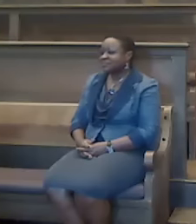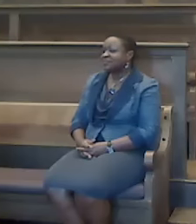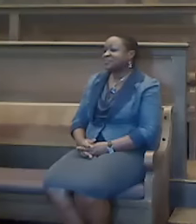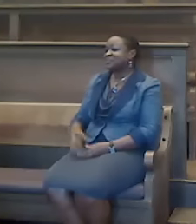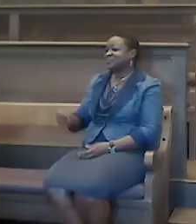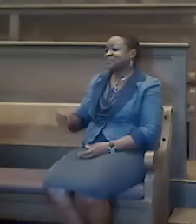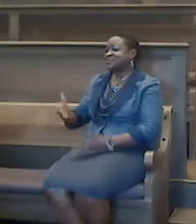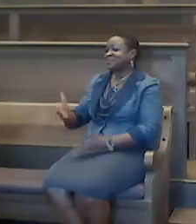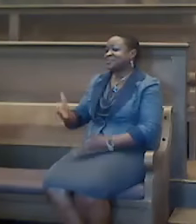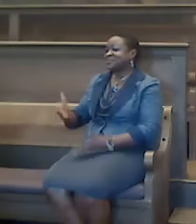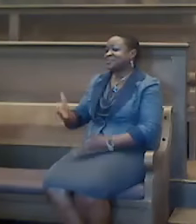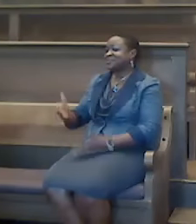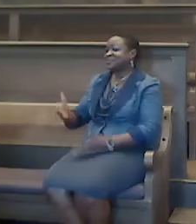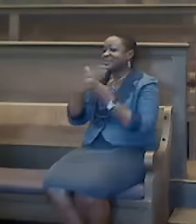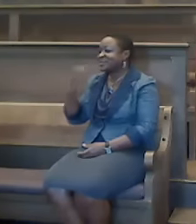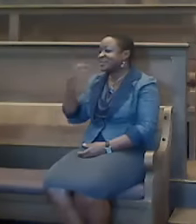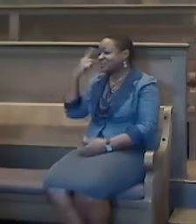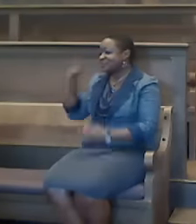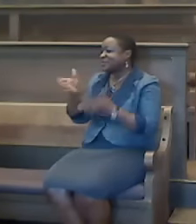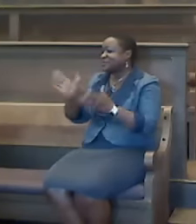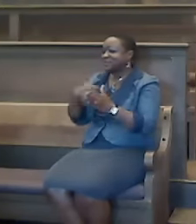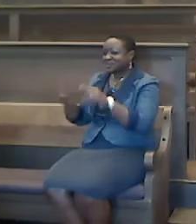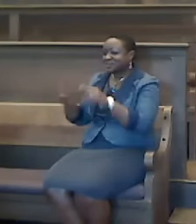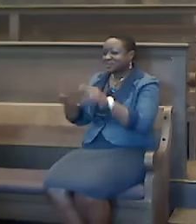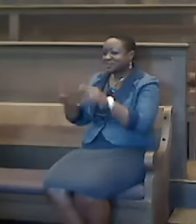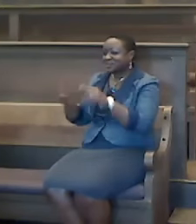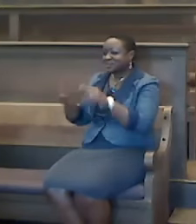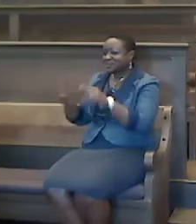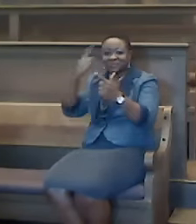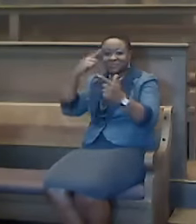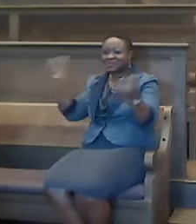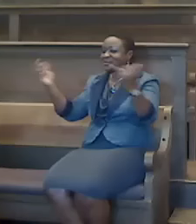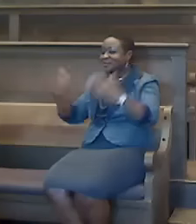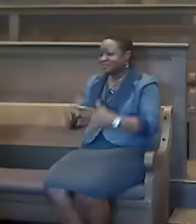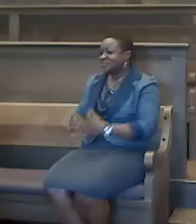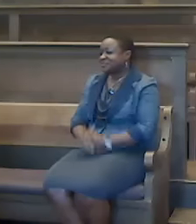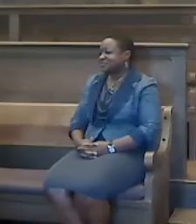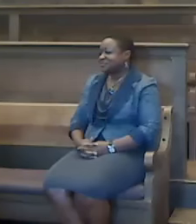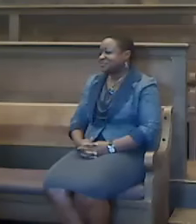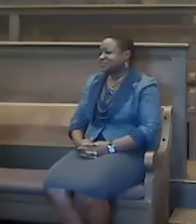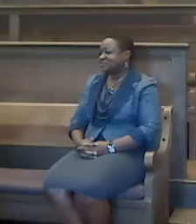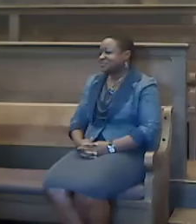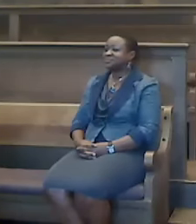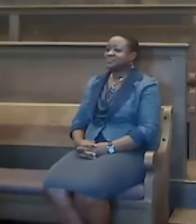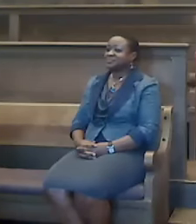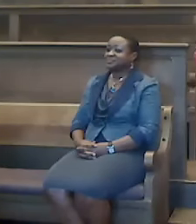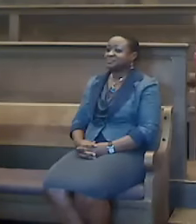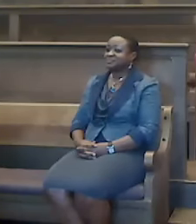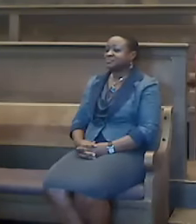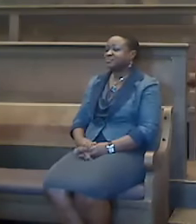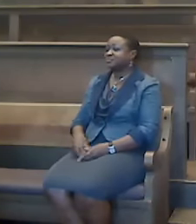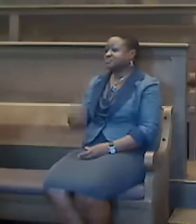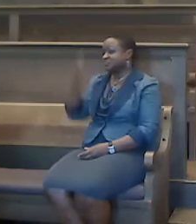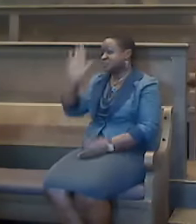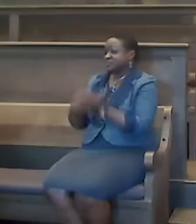Well, thank you very much, and thank you for having me. Thank you all for coming to a discussion of a